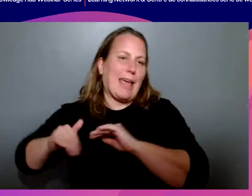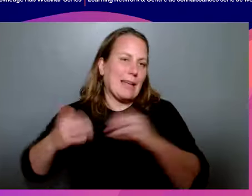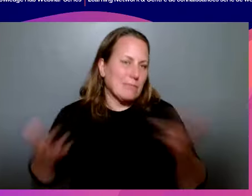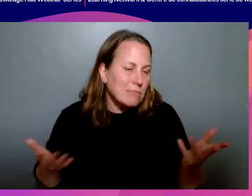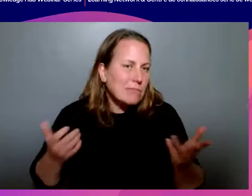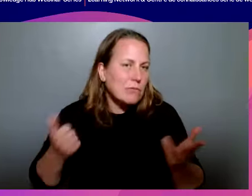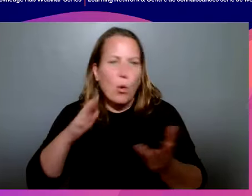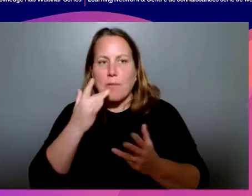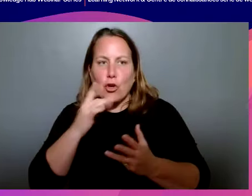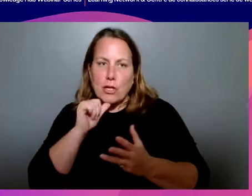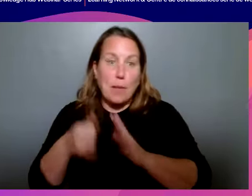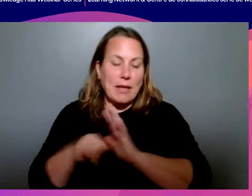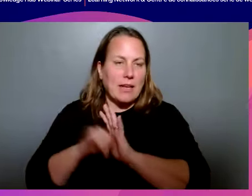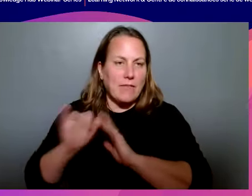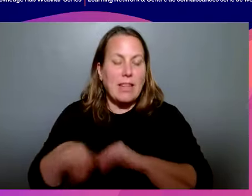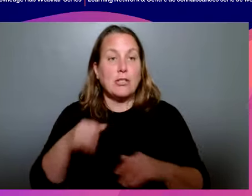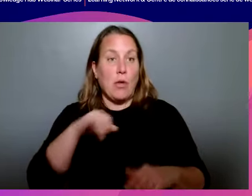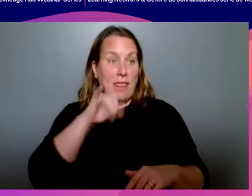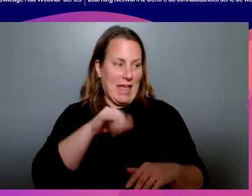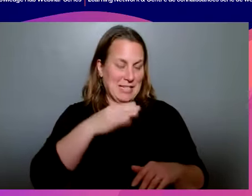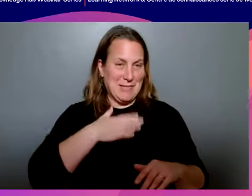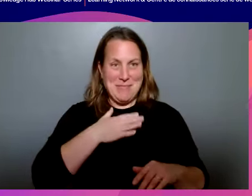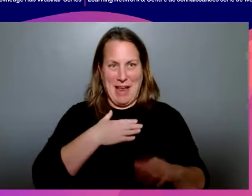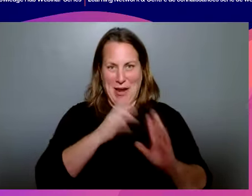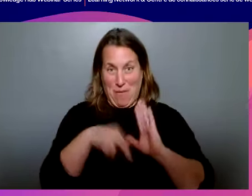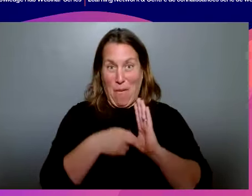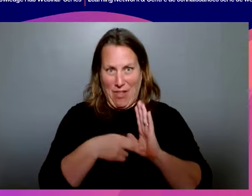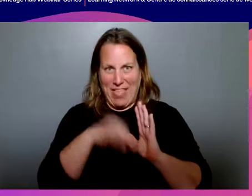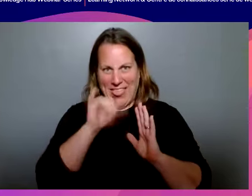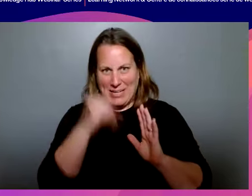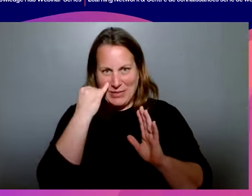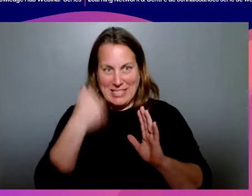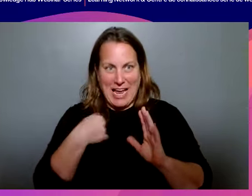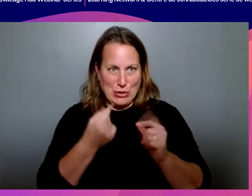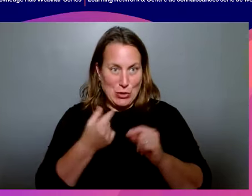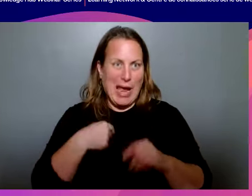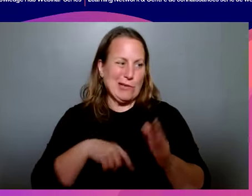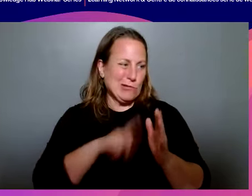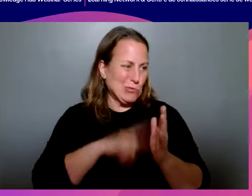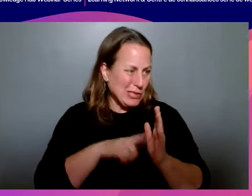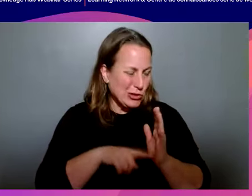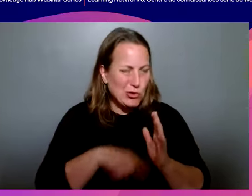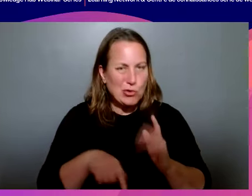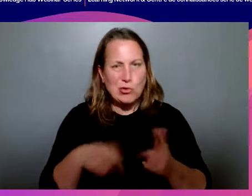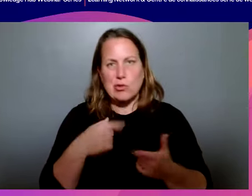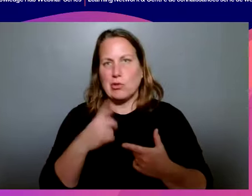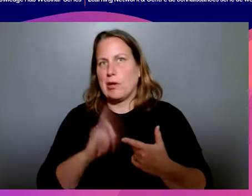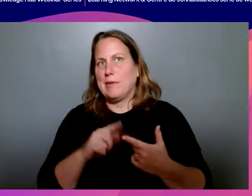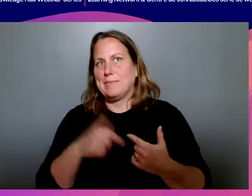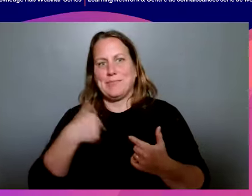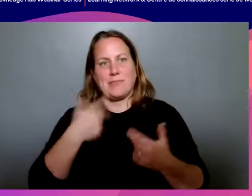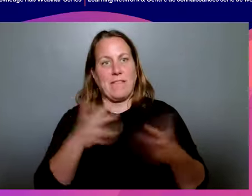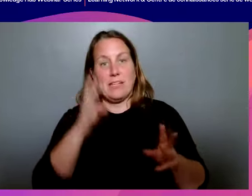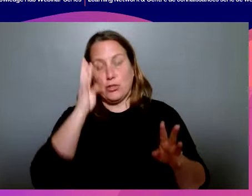So this is my area. This is what I do. I'm a researcher, and I've created